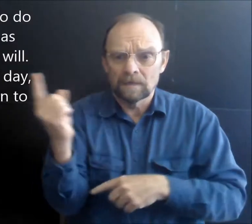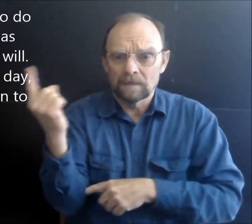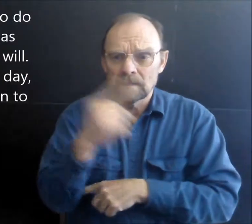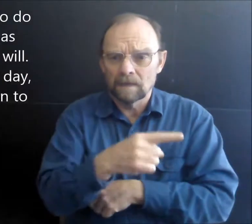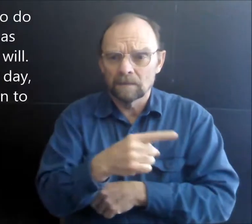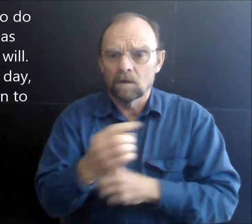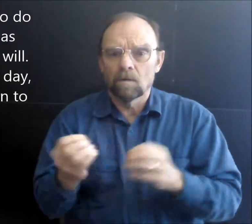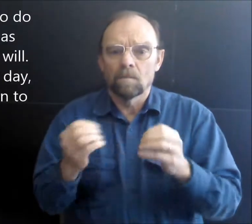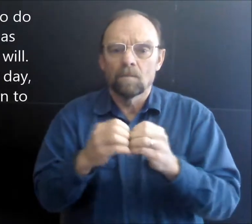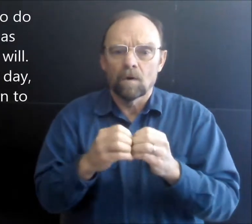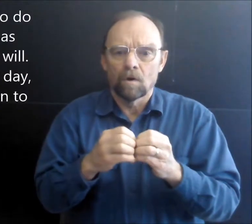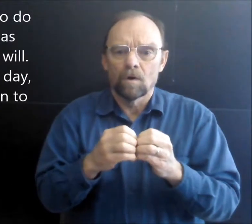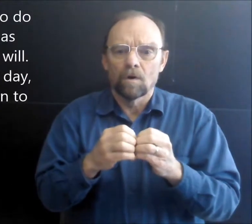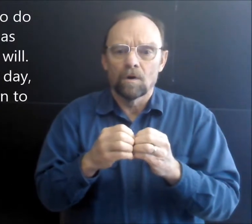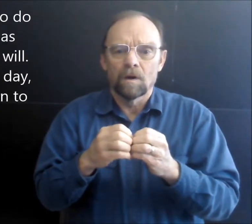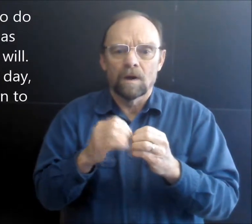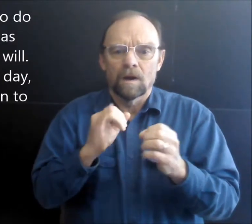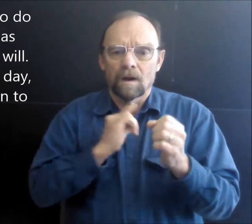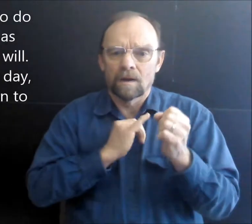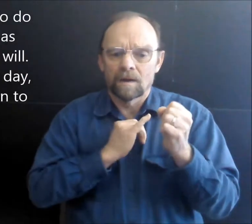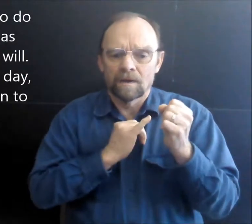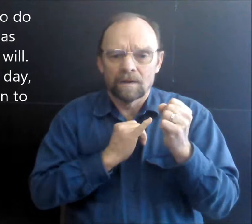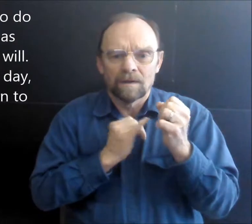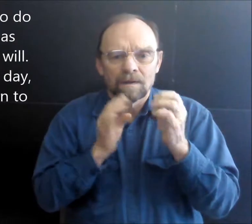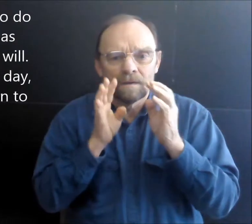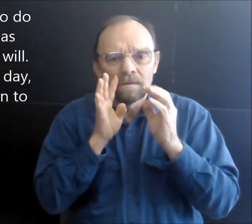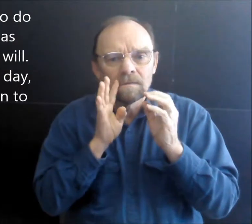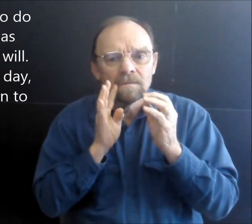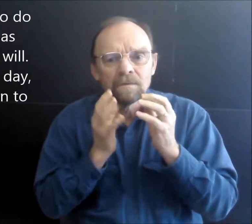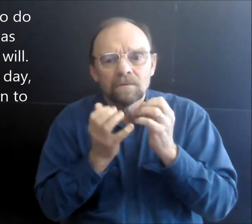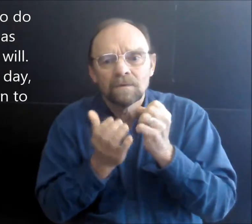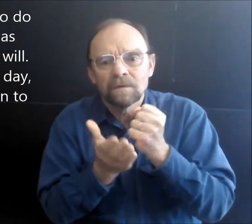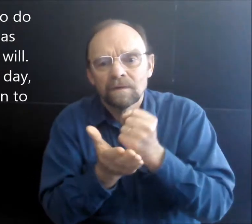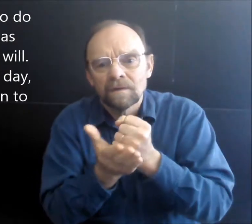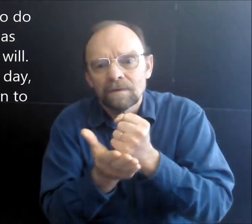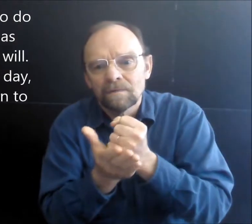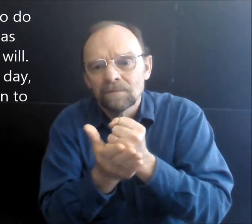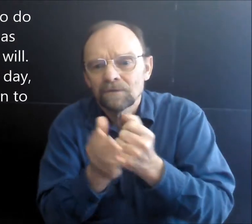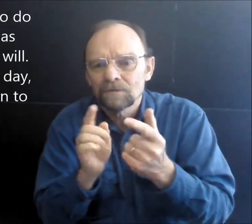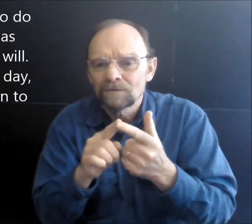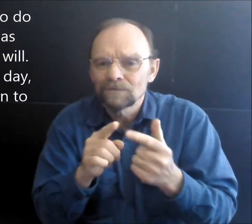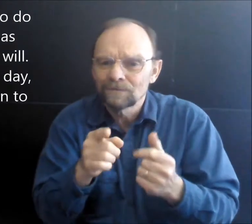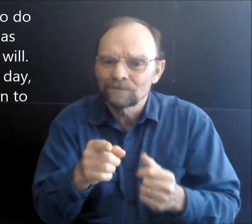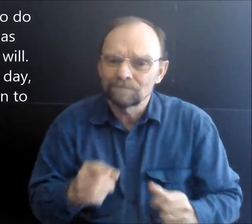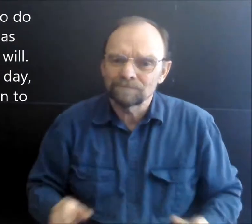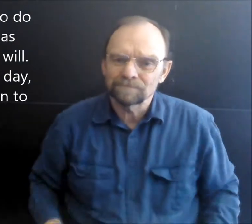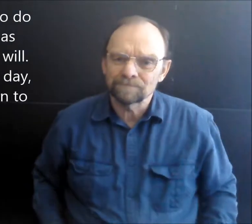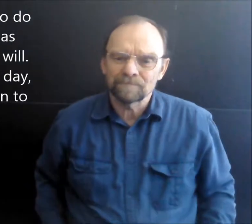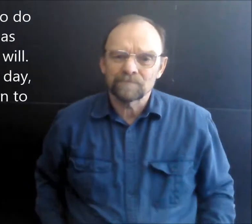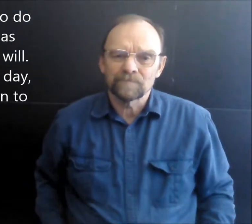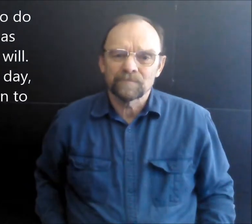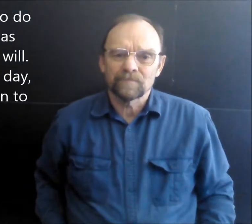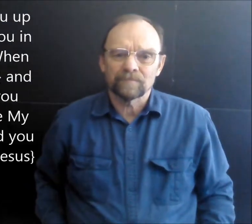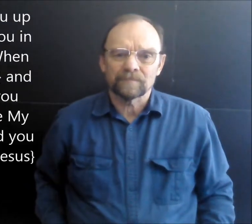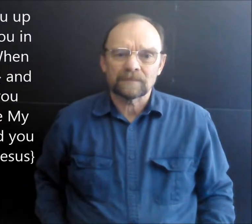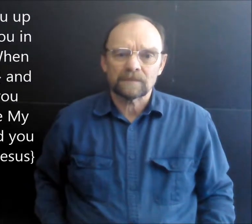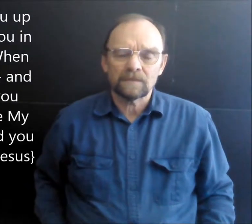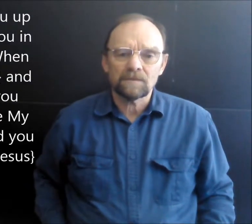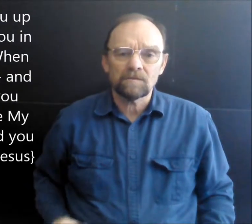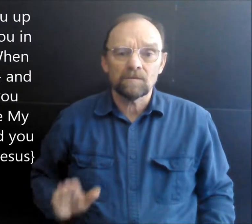Your anxiety wraps you up in yourself, trapping you in your own thoughts. When you look